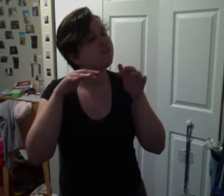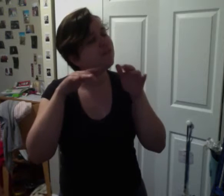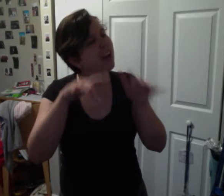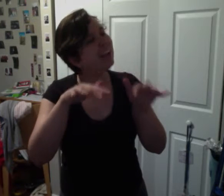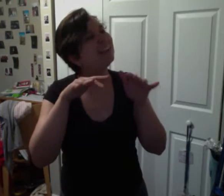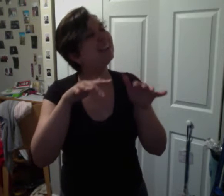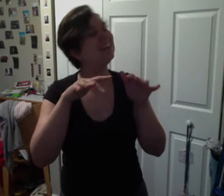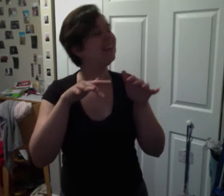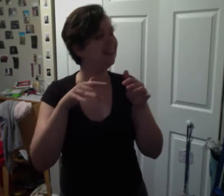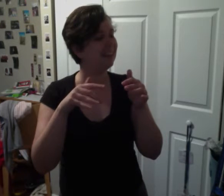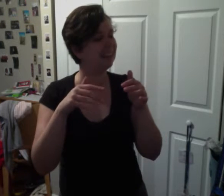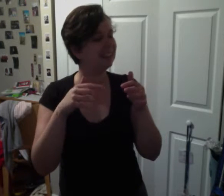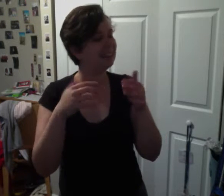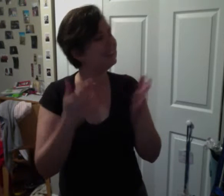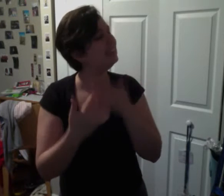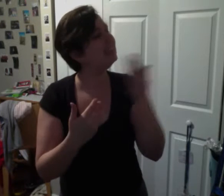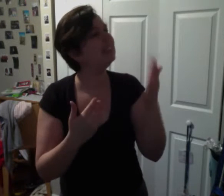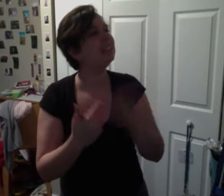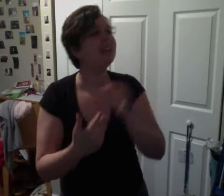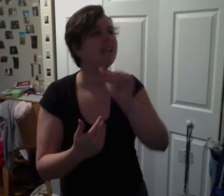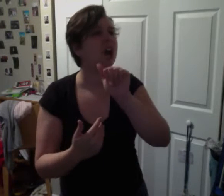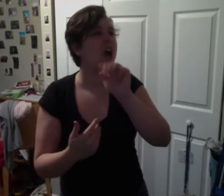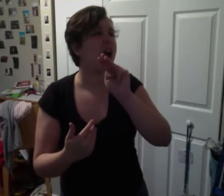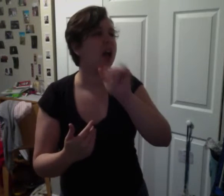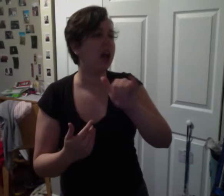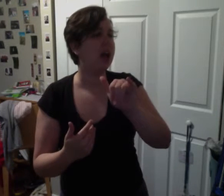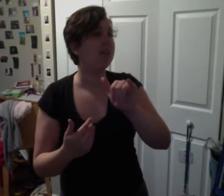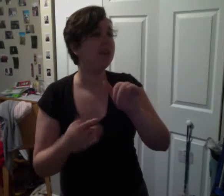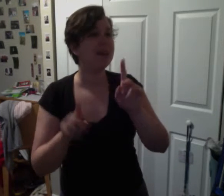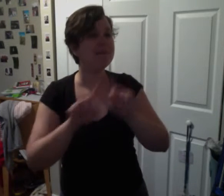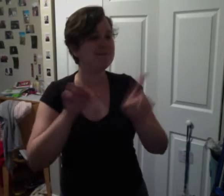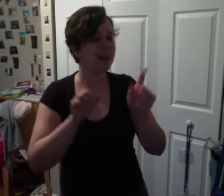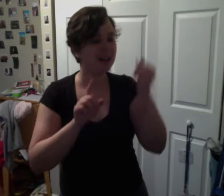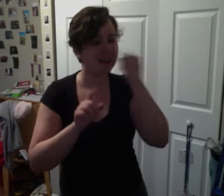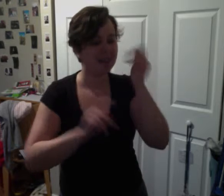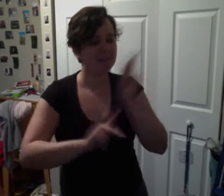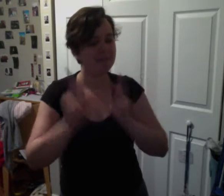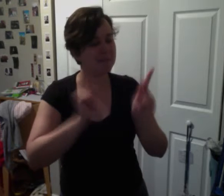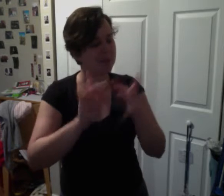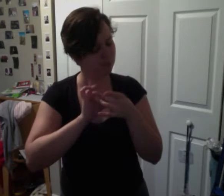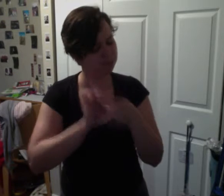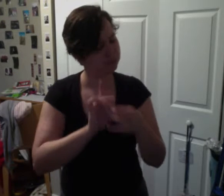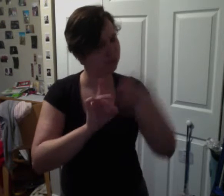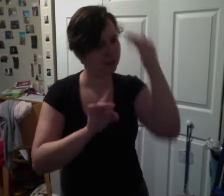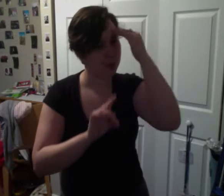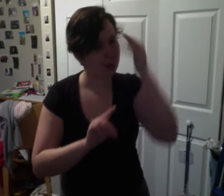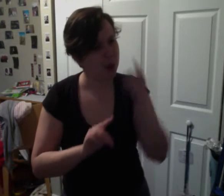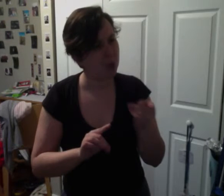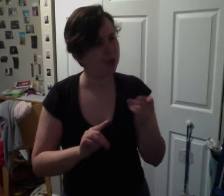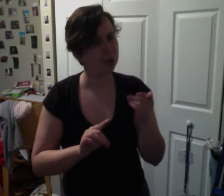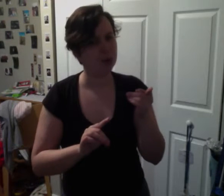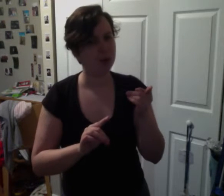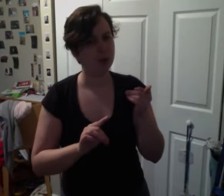you love you so much. Like Ben or Eric or Carlos. Yeah, and like I have better quality friends but